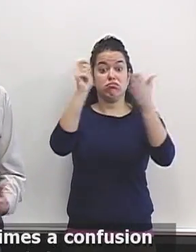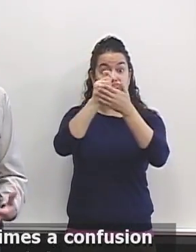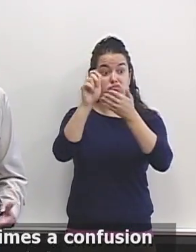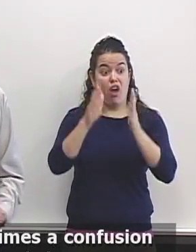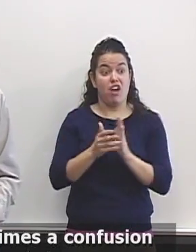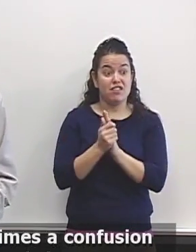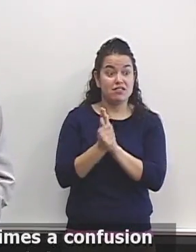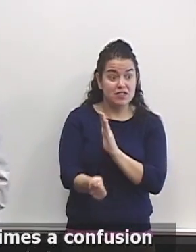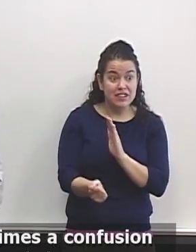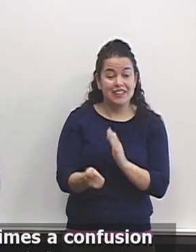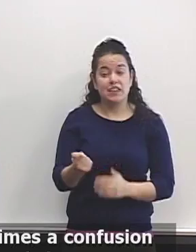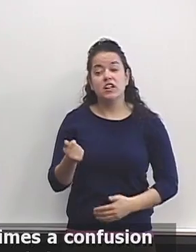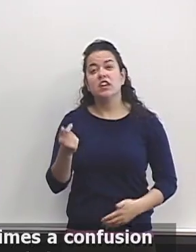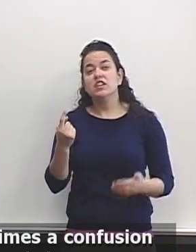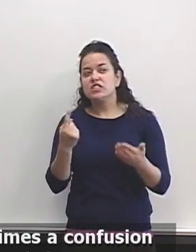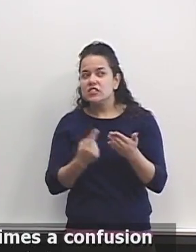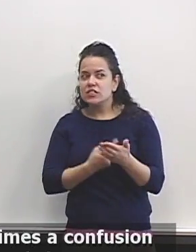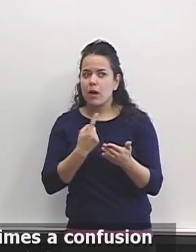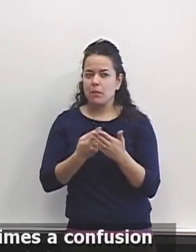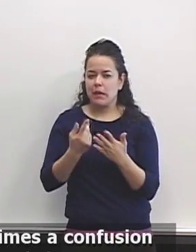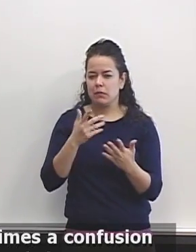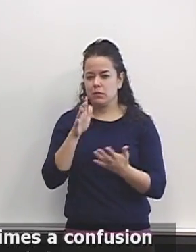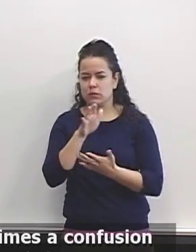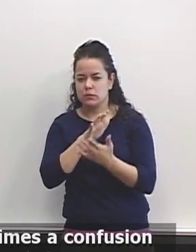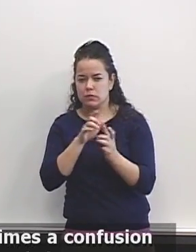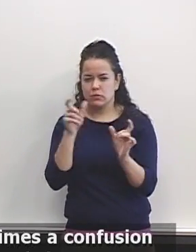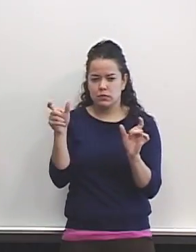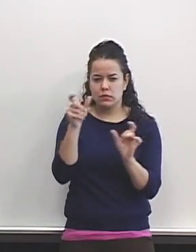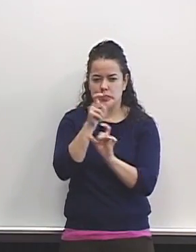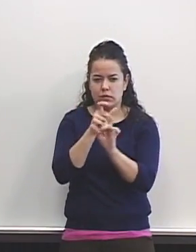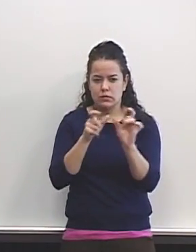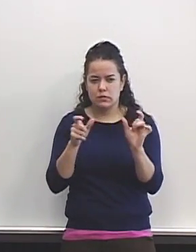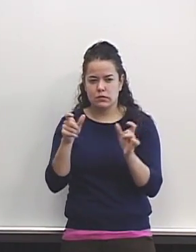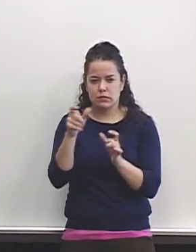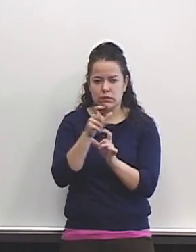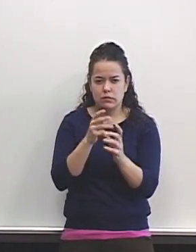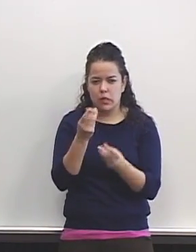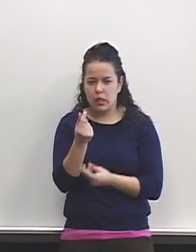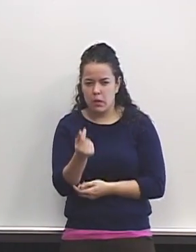there's sometimes a confusion of word class.